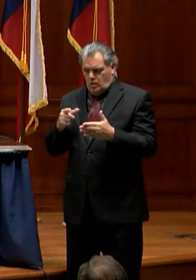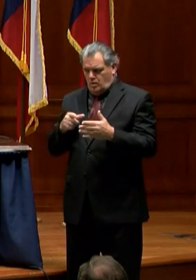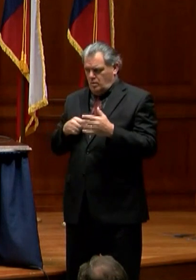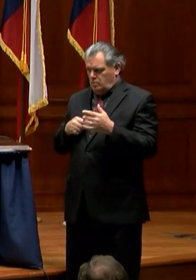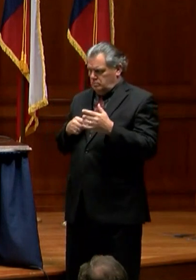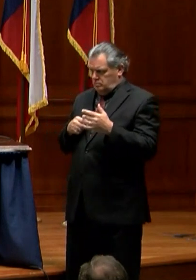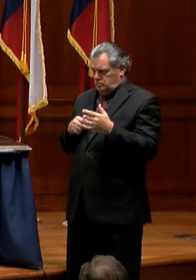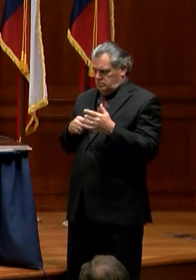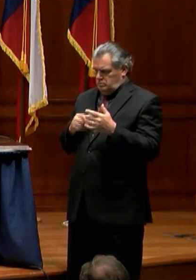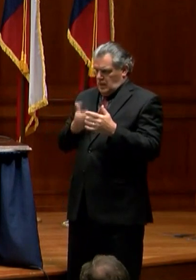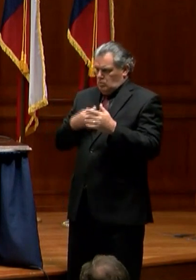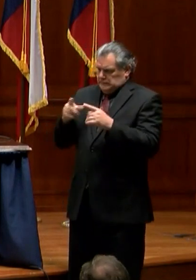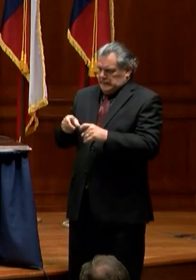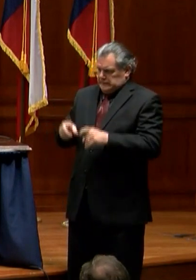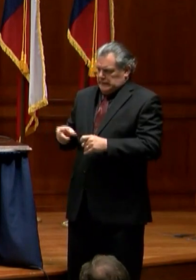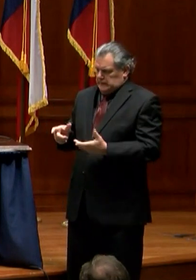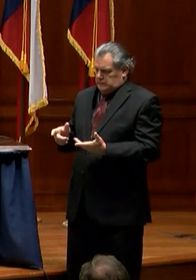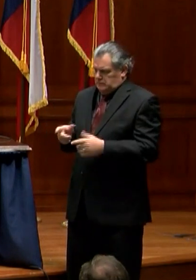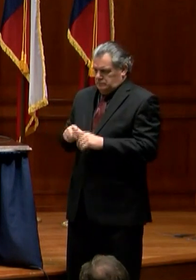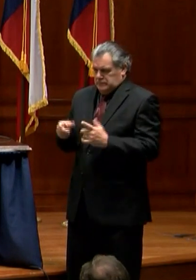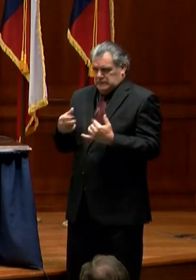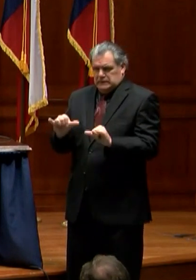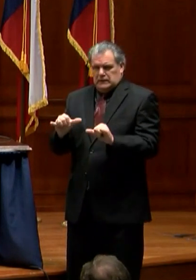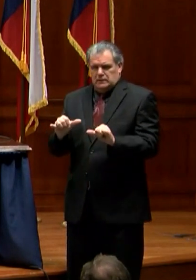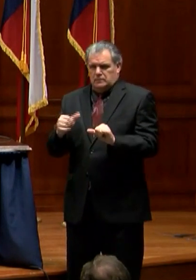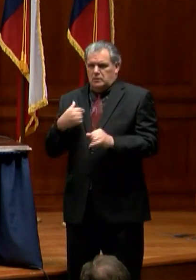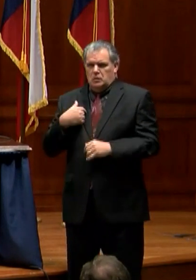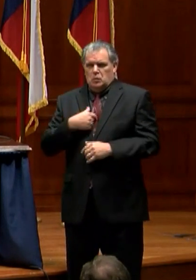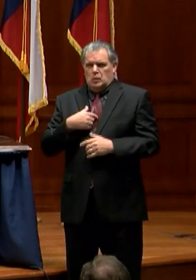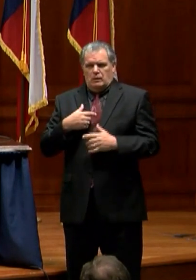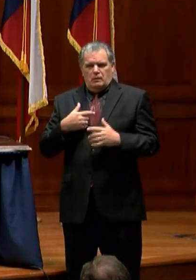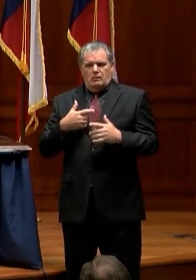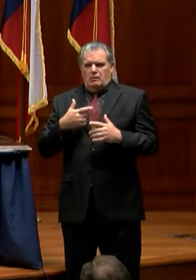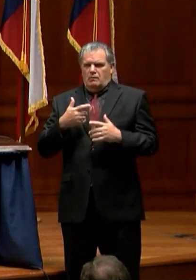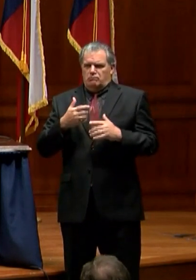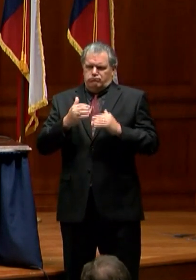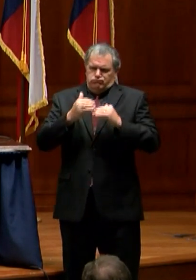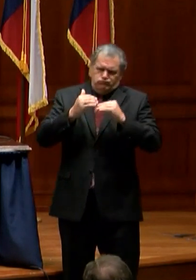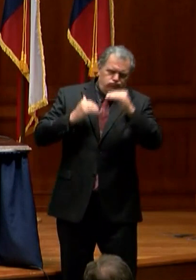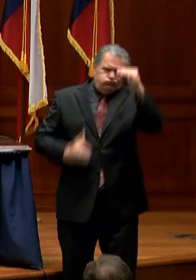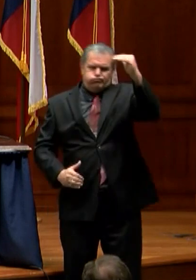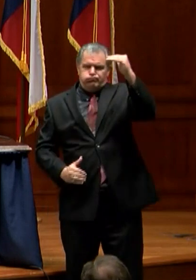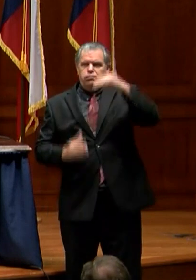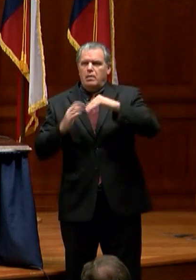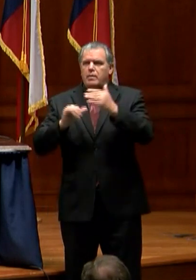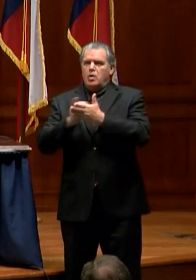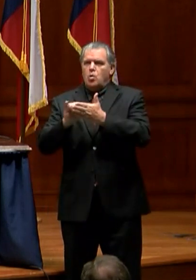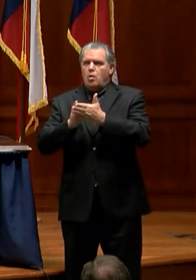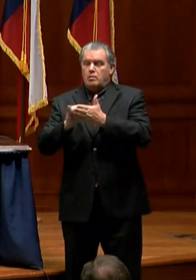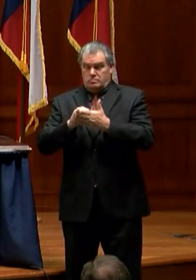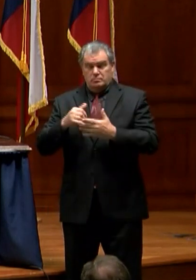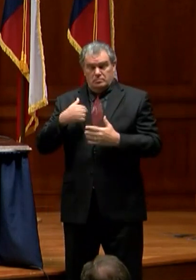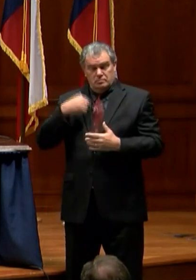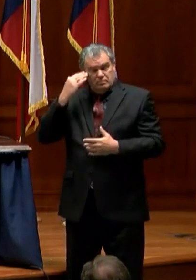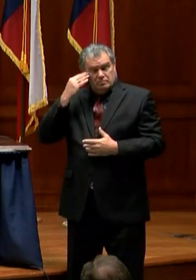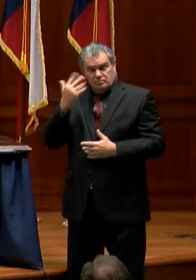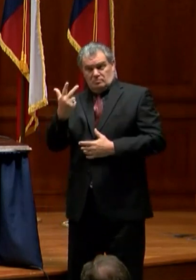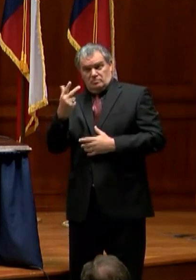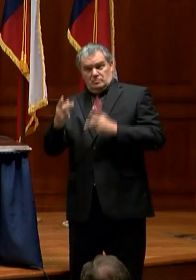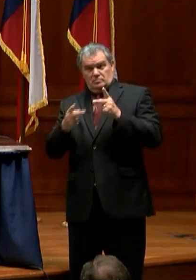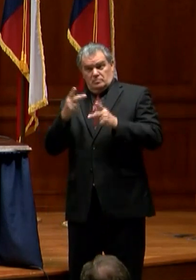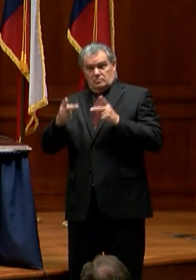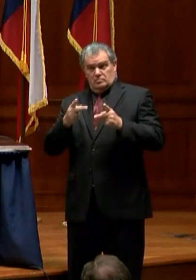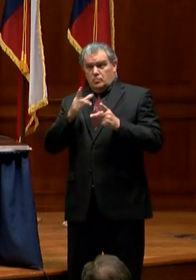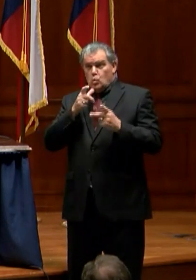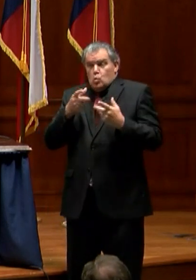infected when we're 5 times less than the ratio for New York? And I speak from personal experience. I can tell you I know 3 people who have